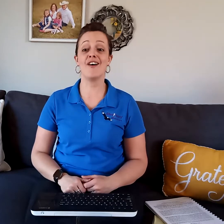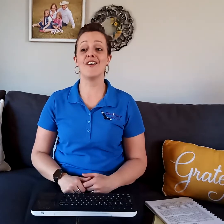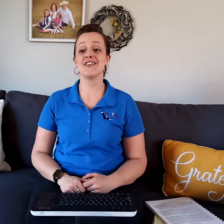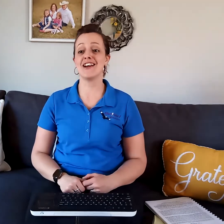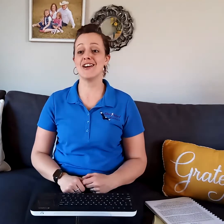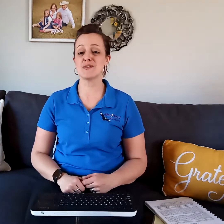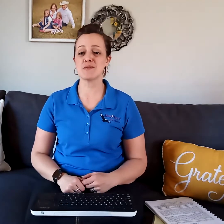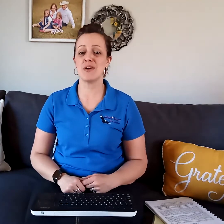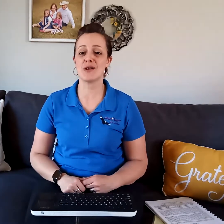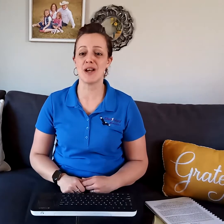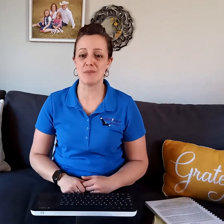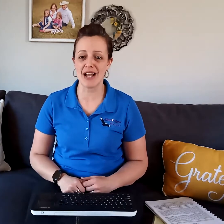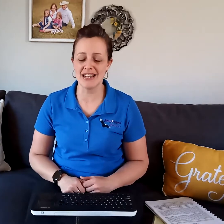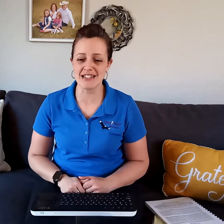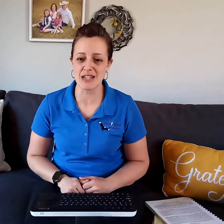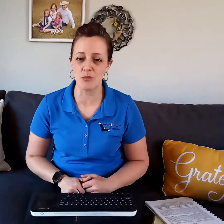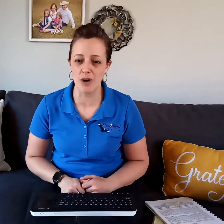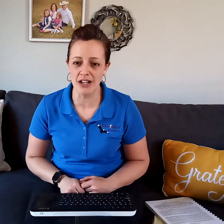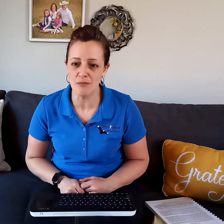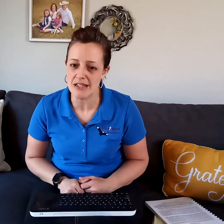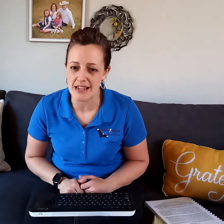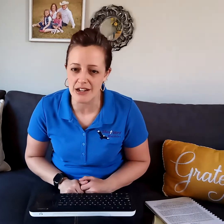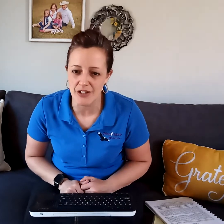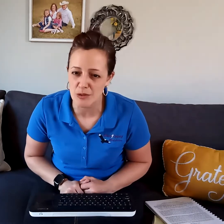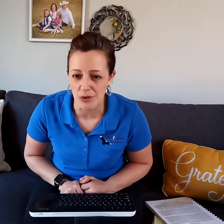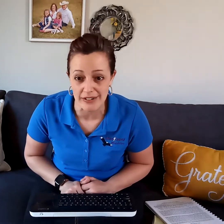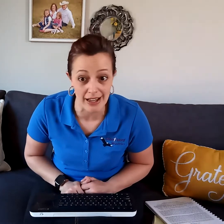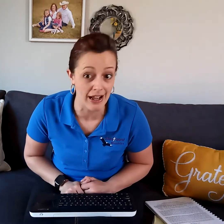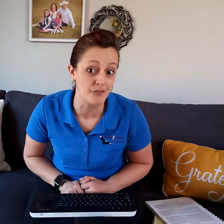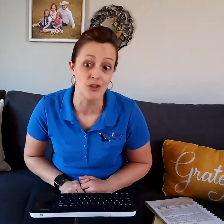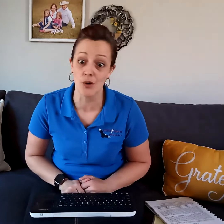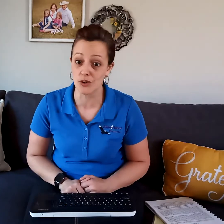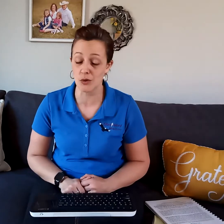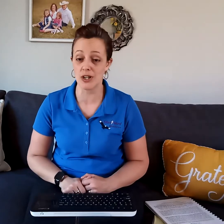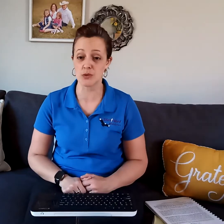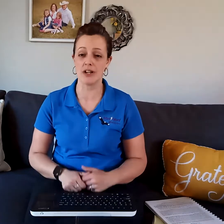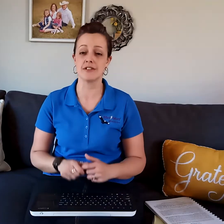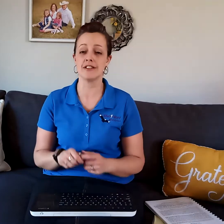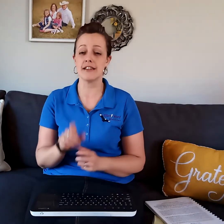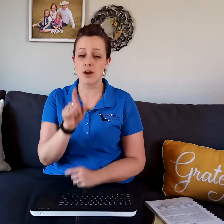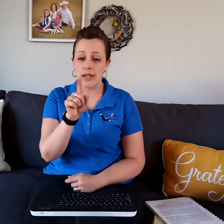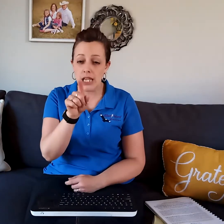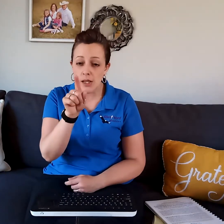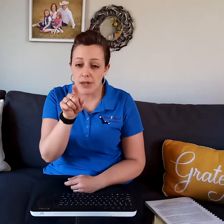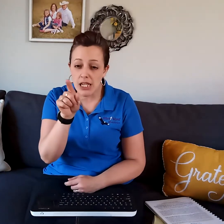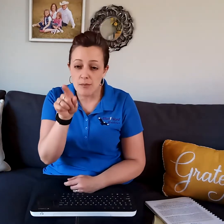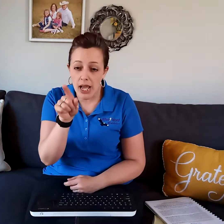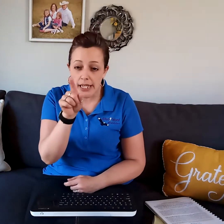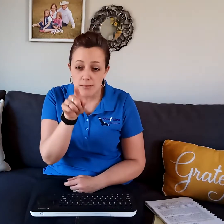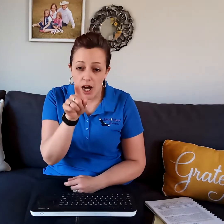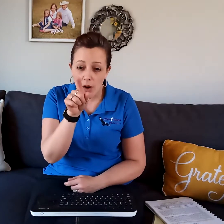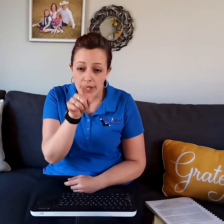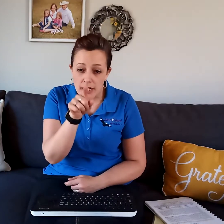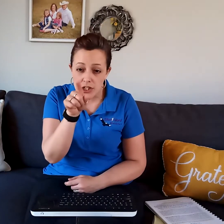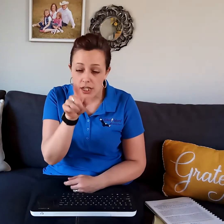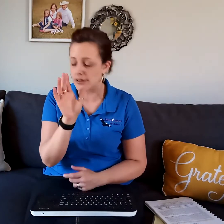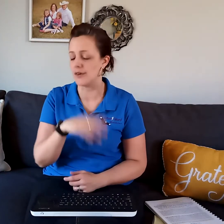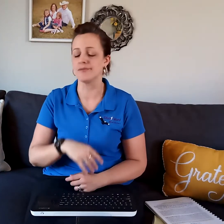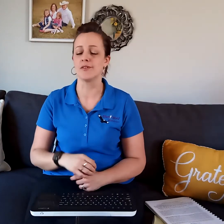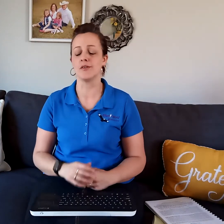Oh, Darius was pretty quick, but I did see one of Miss Andrea's boys. I have no clue which one, so let's go. Eeny, meeny, miny, mo, catch a no, we won't do